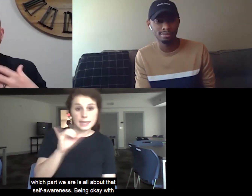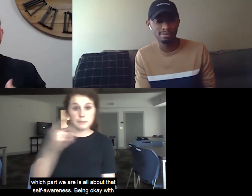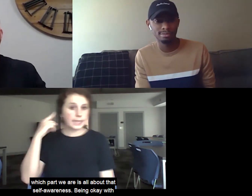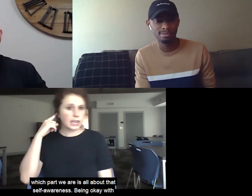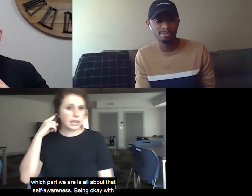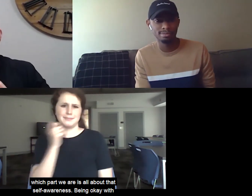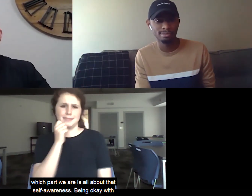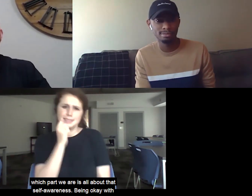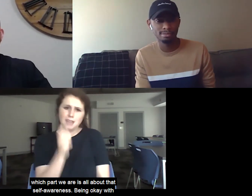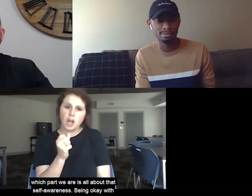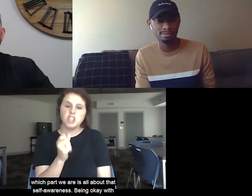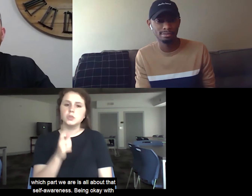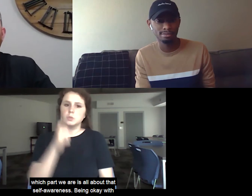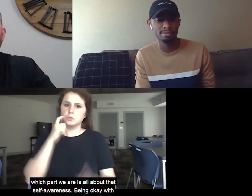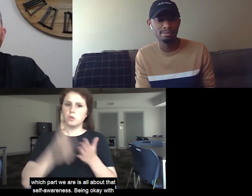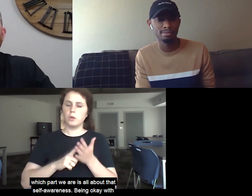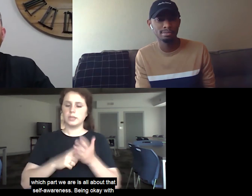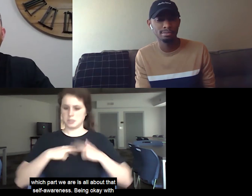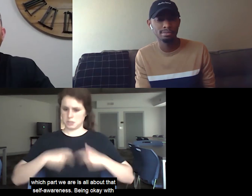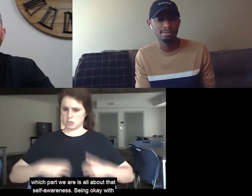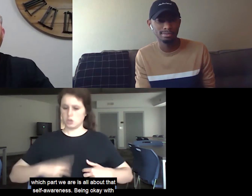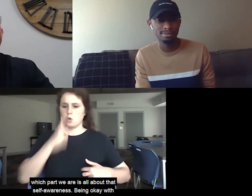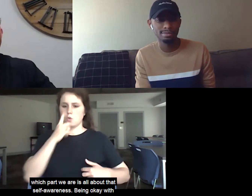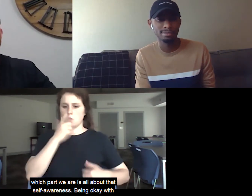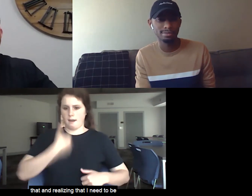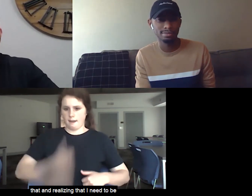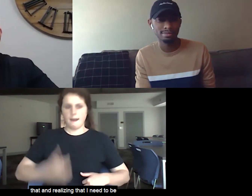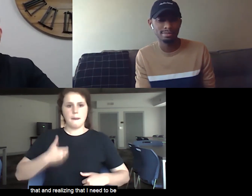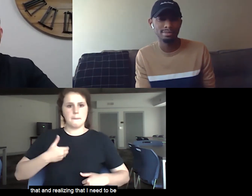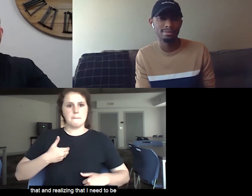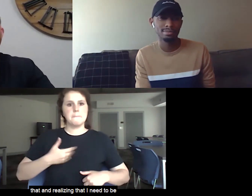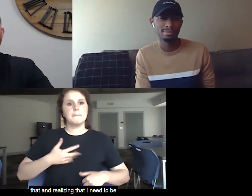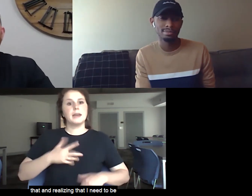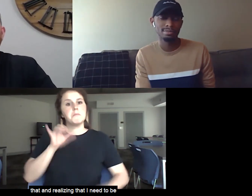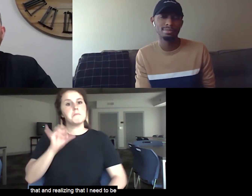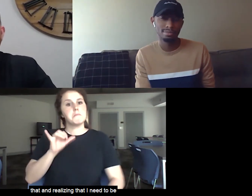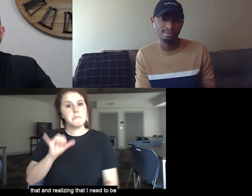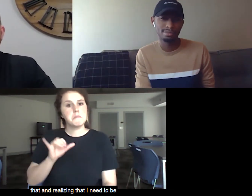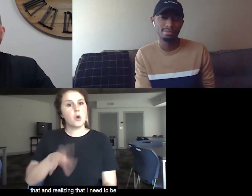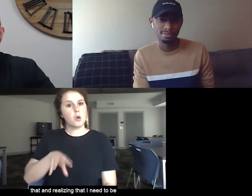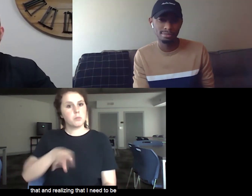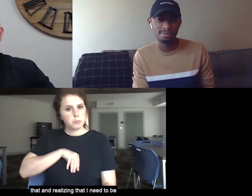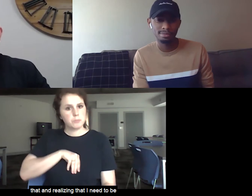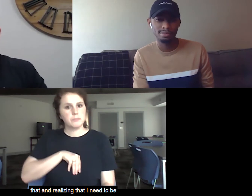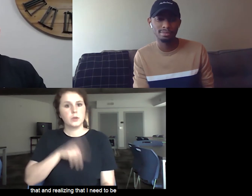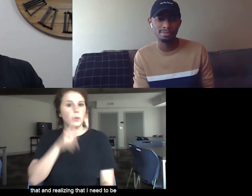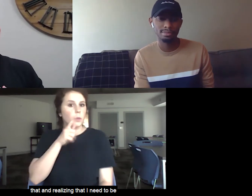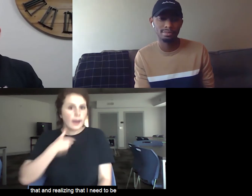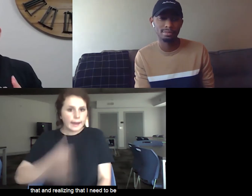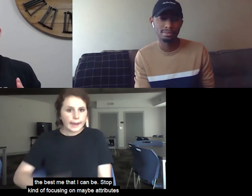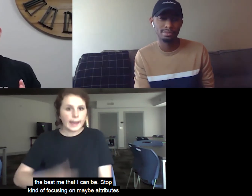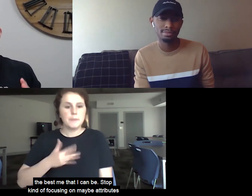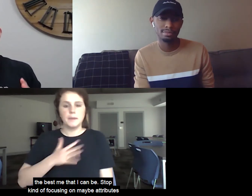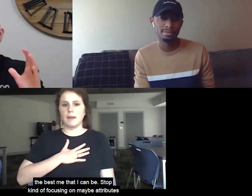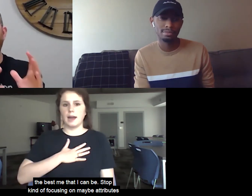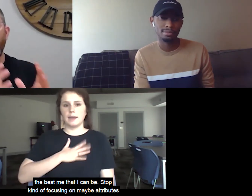Is all about that self-awareness, and being okay with that, and realizing that